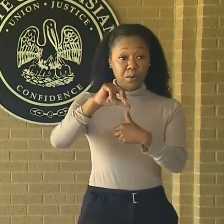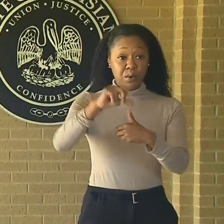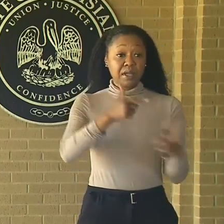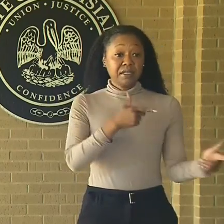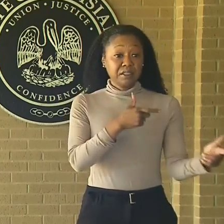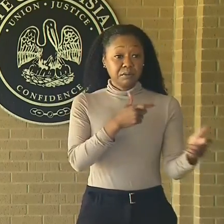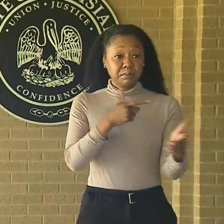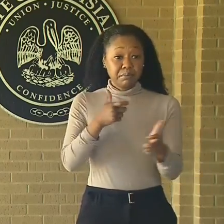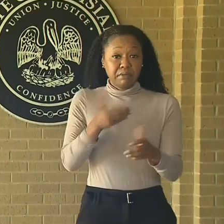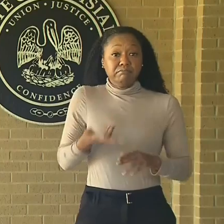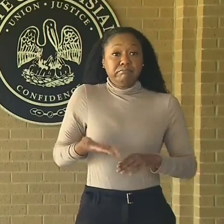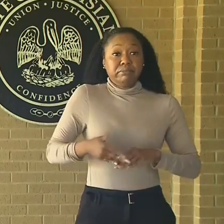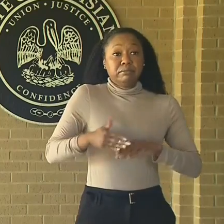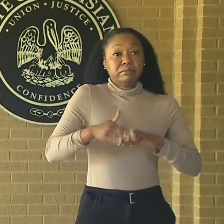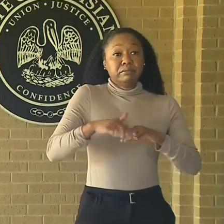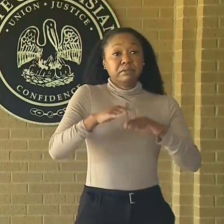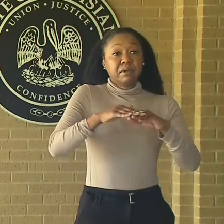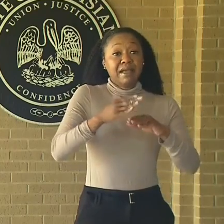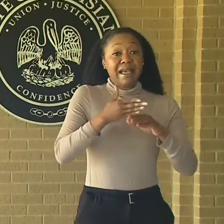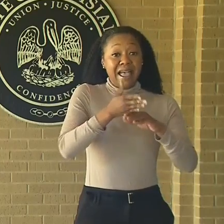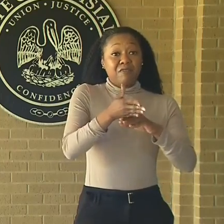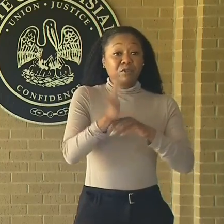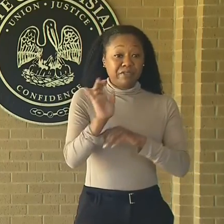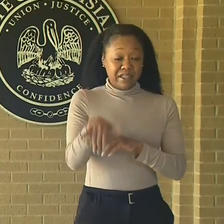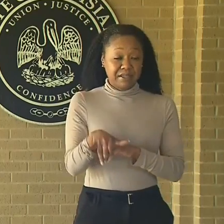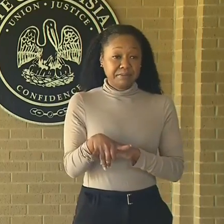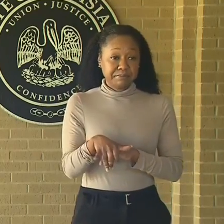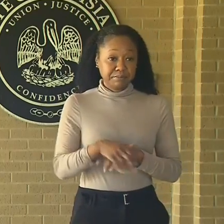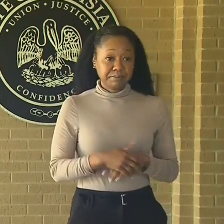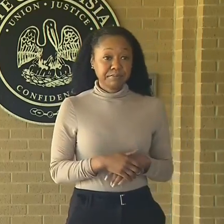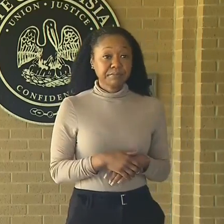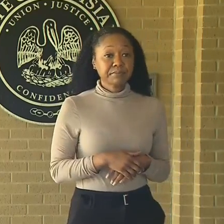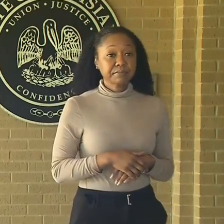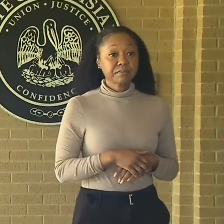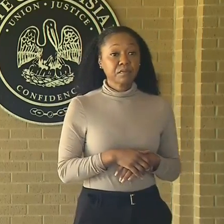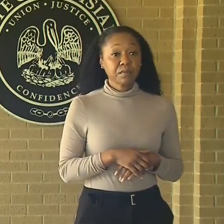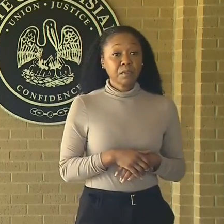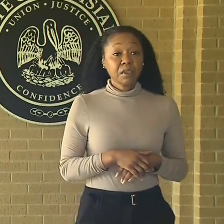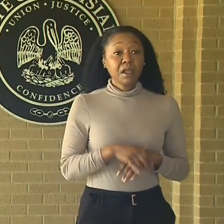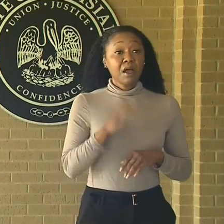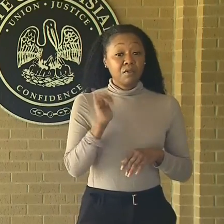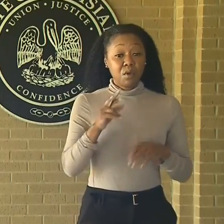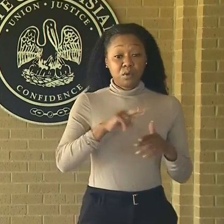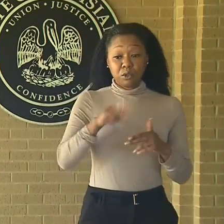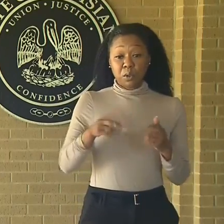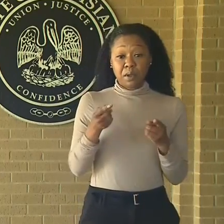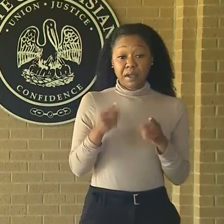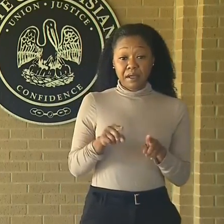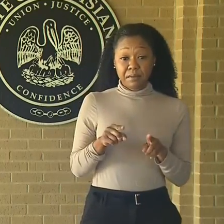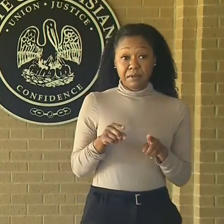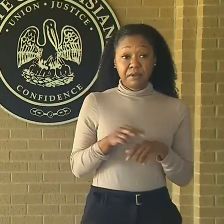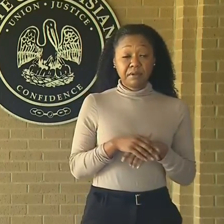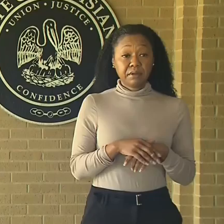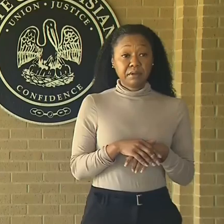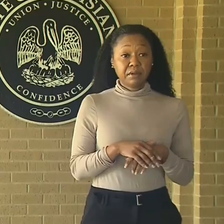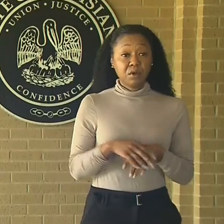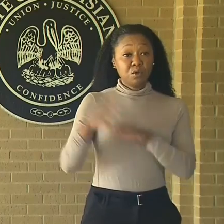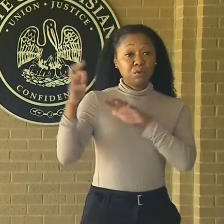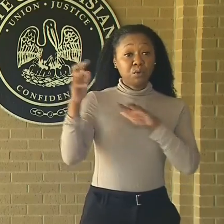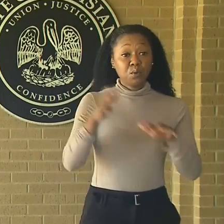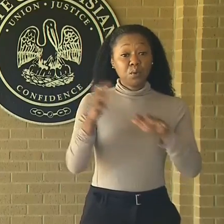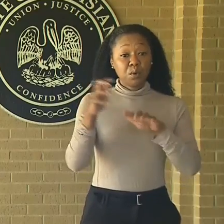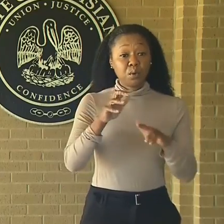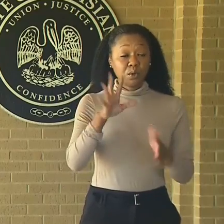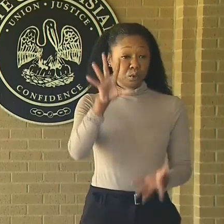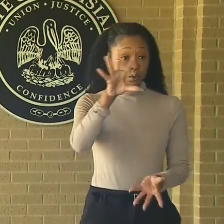actually accelerated after that. As a result, the rainfall